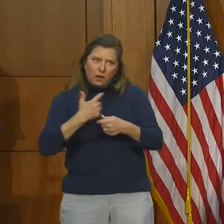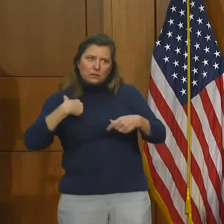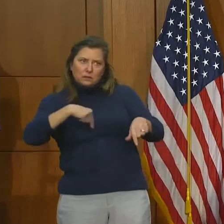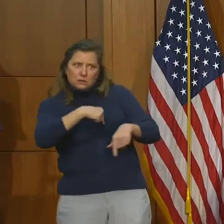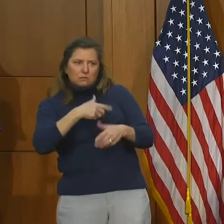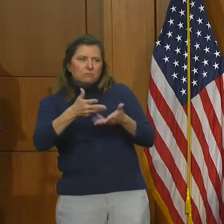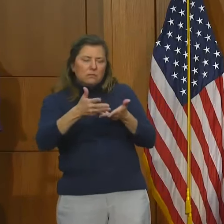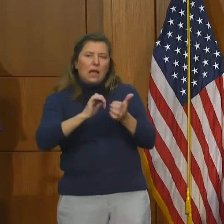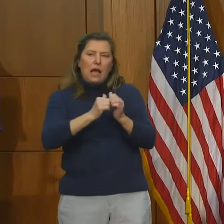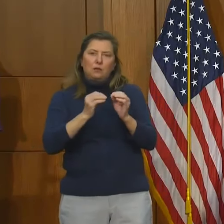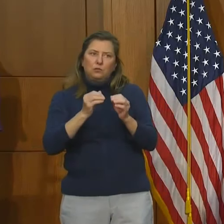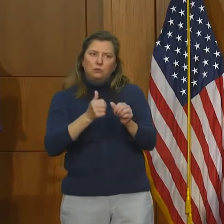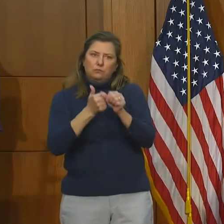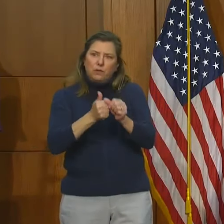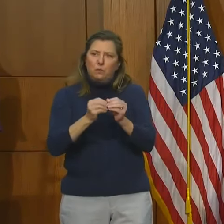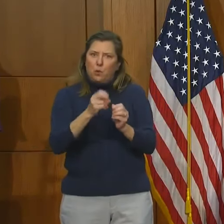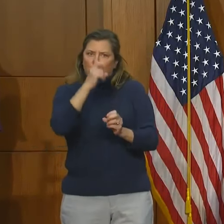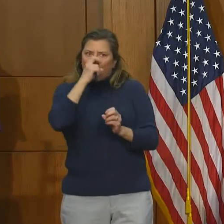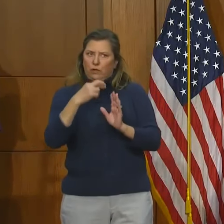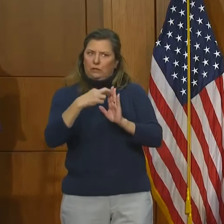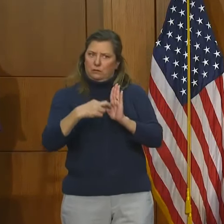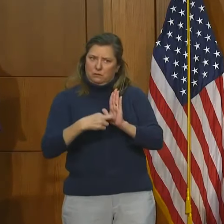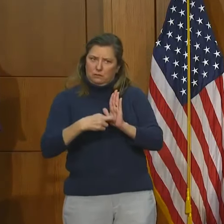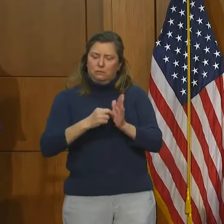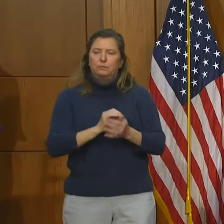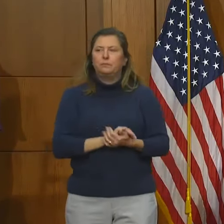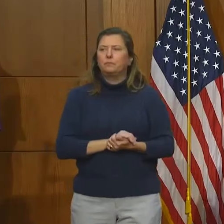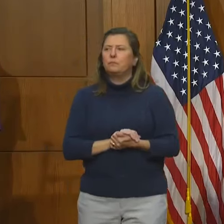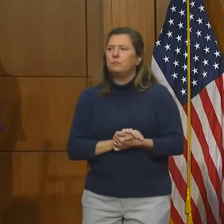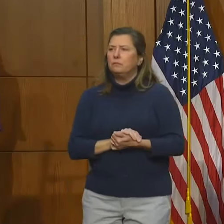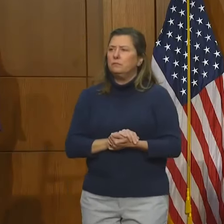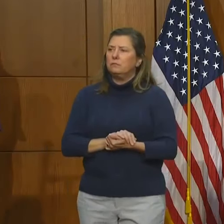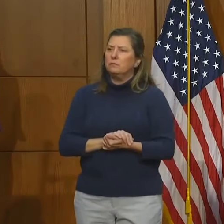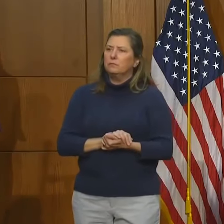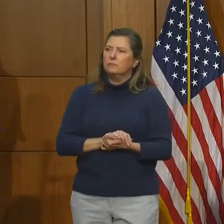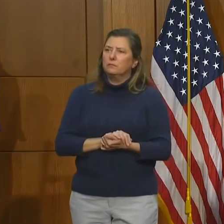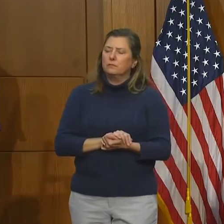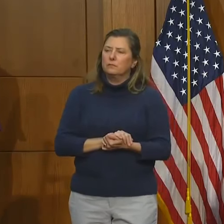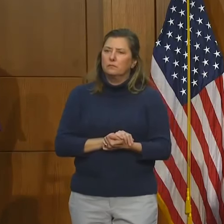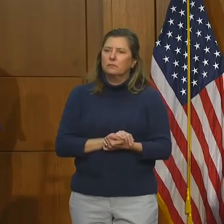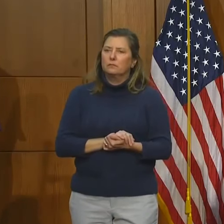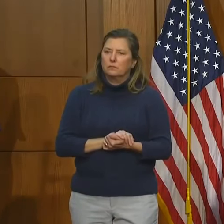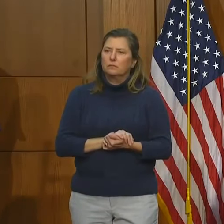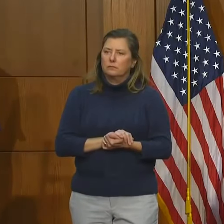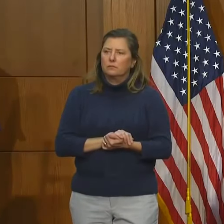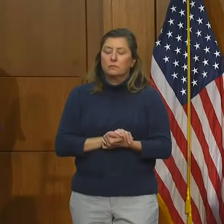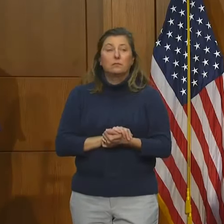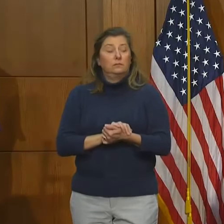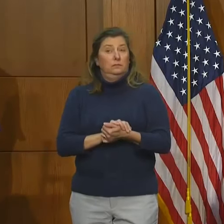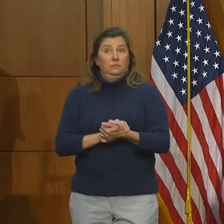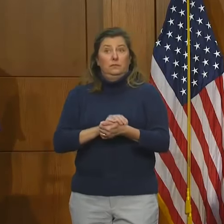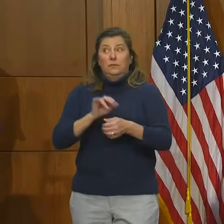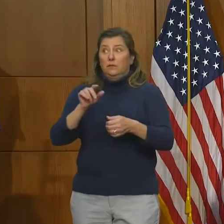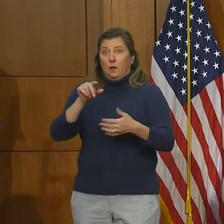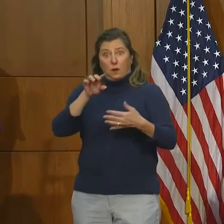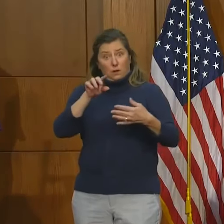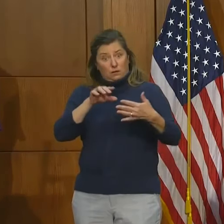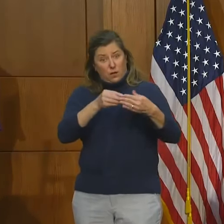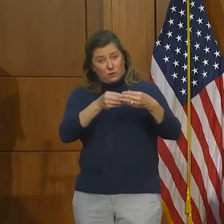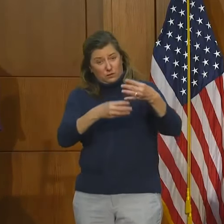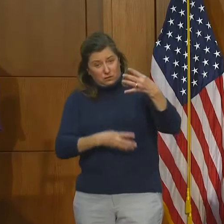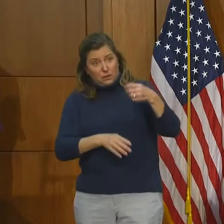about stricter regulations. I want to emphasize that the business operations listed